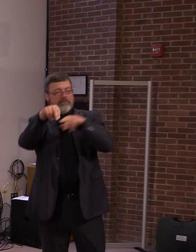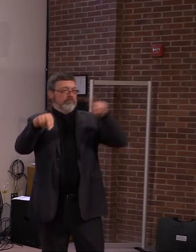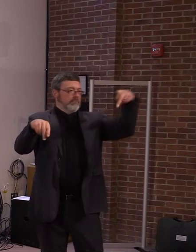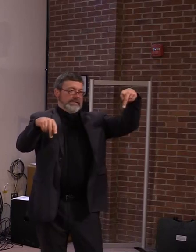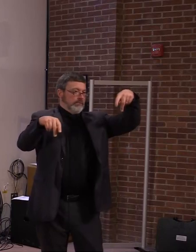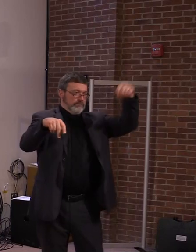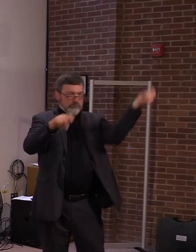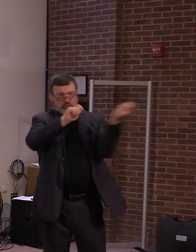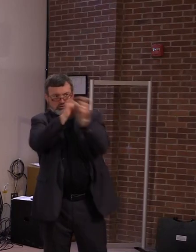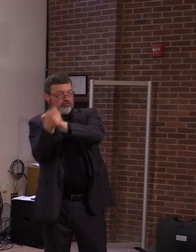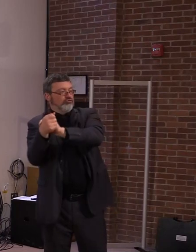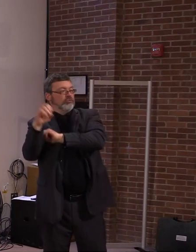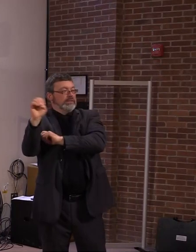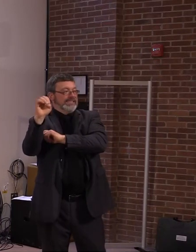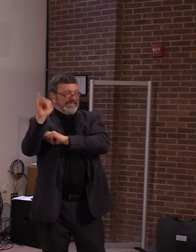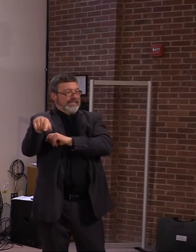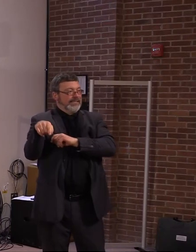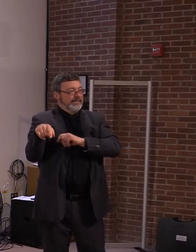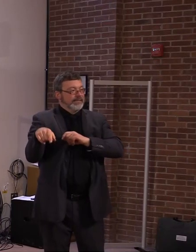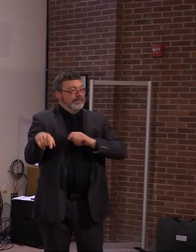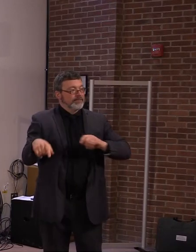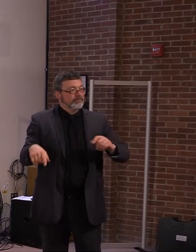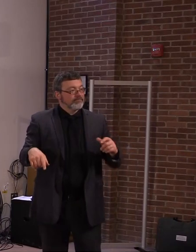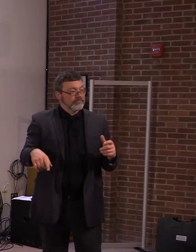You want to get that? When did the